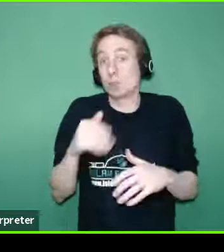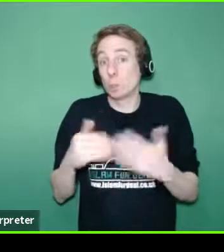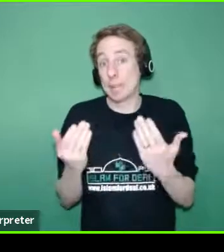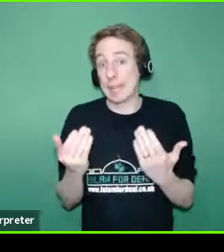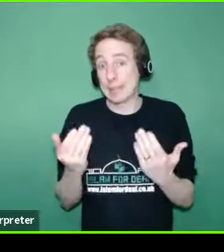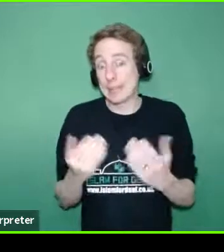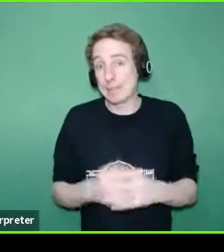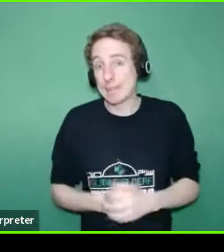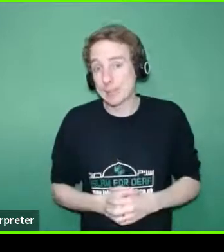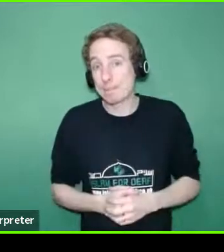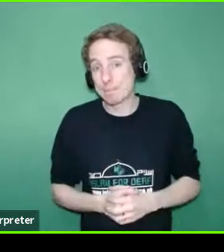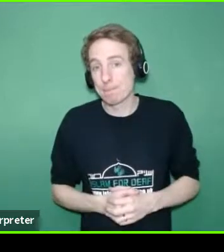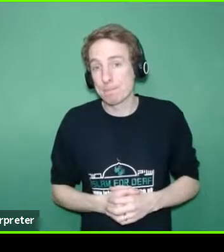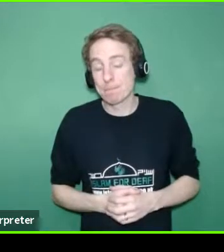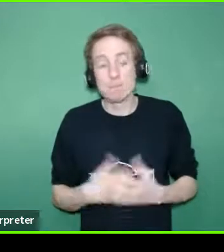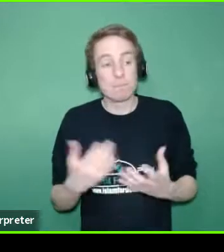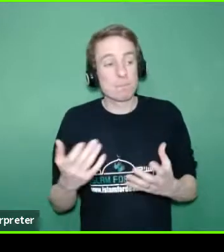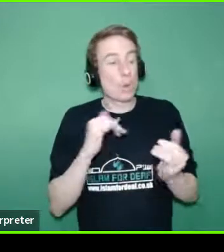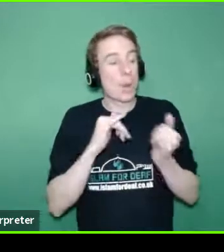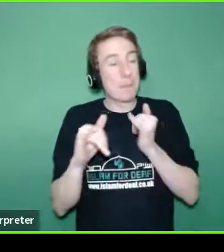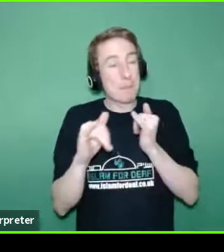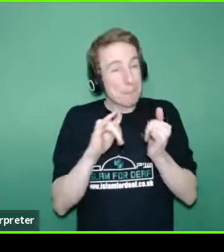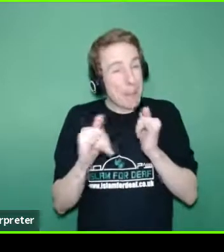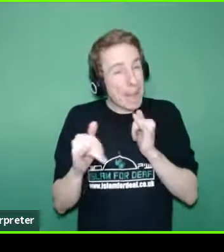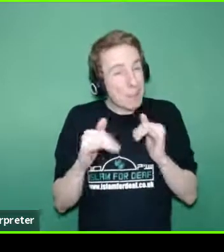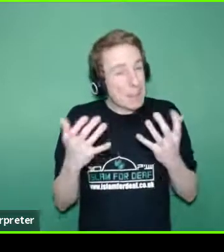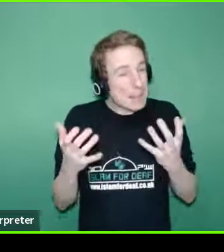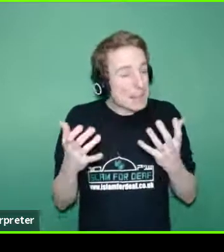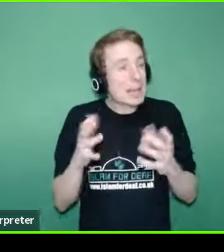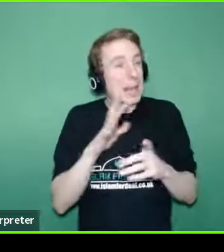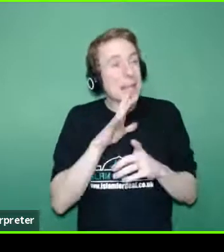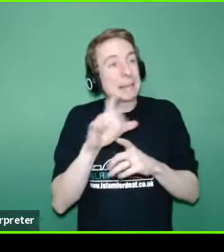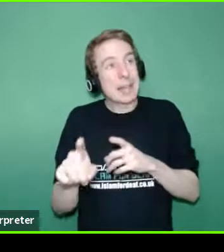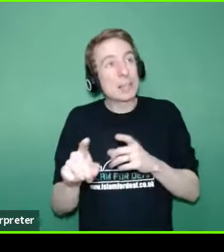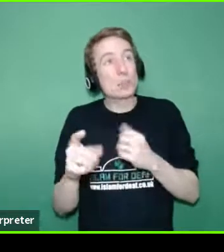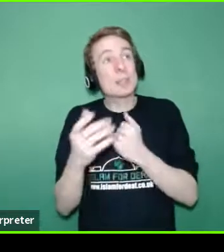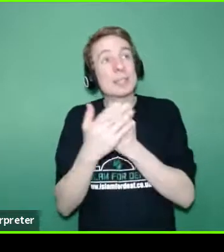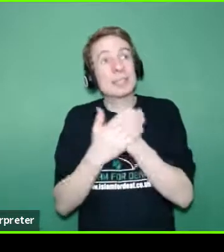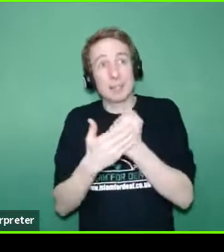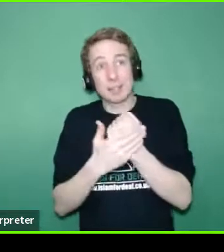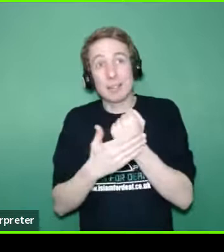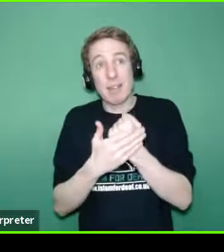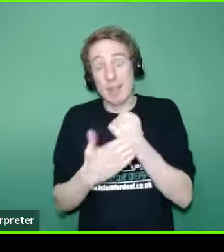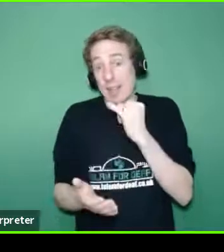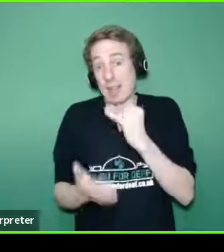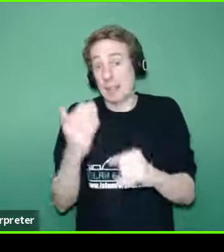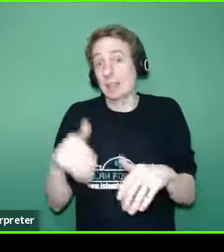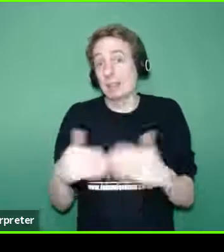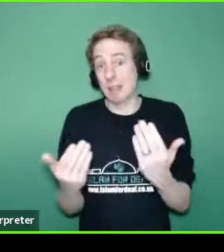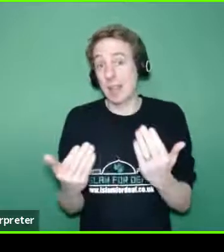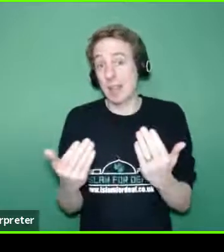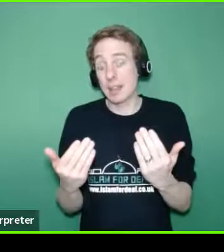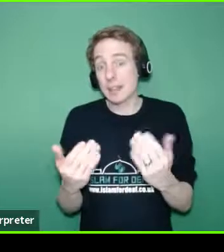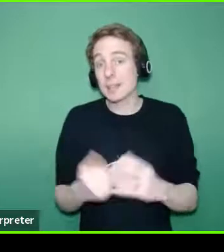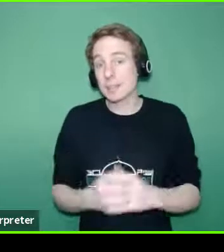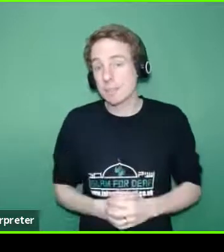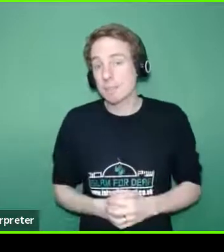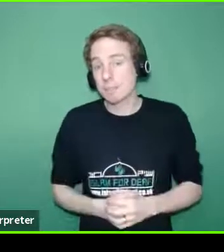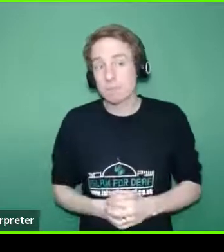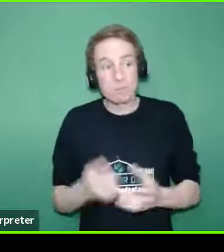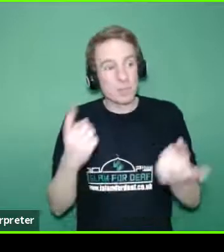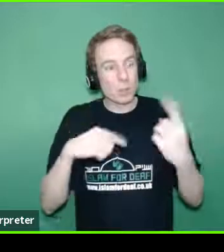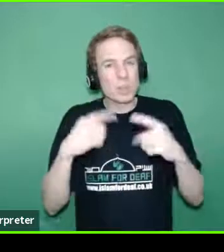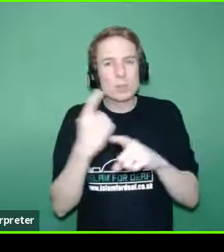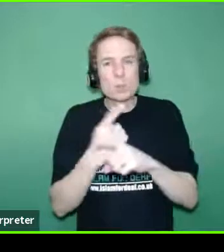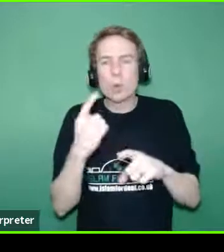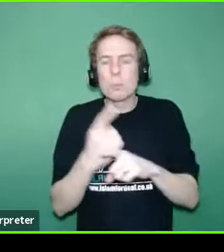might be the case that next Saturday, it's the last day of Rajab. And when we talk about this month of Rajab, there